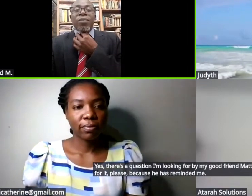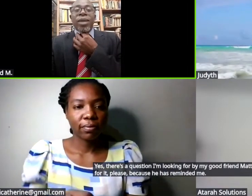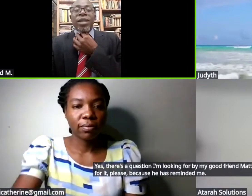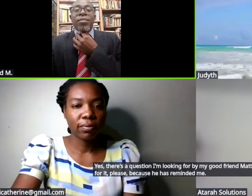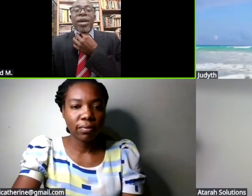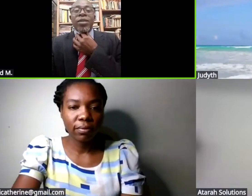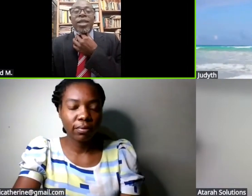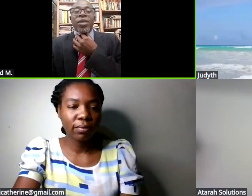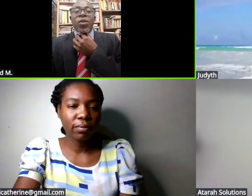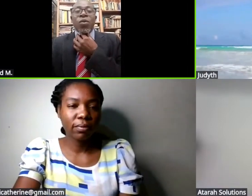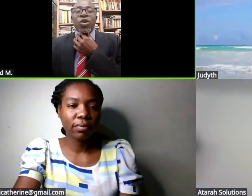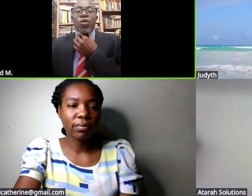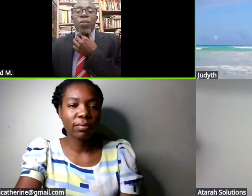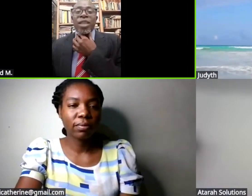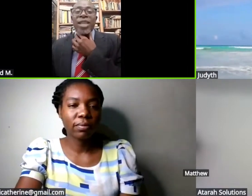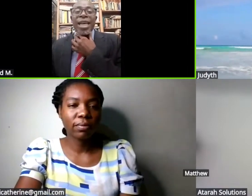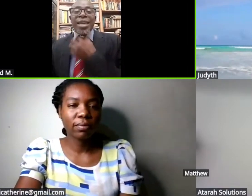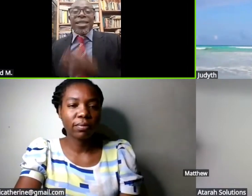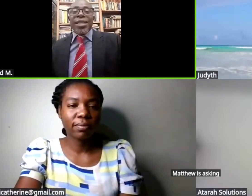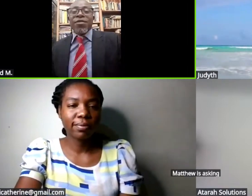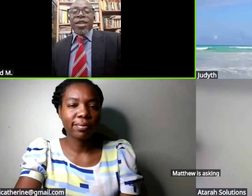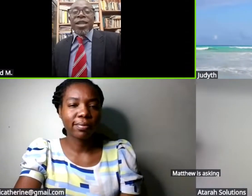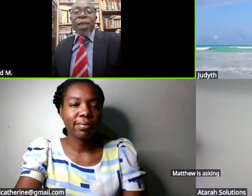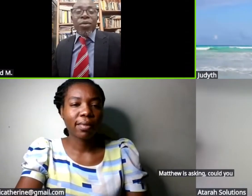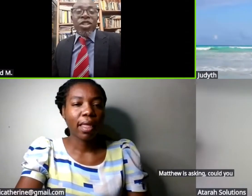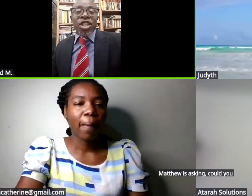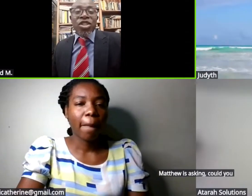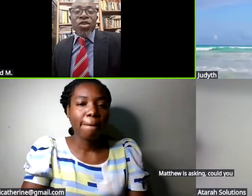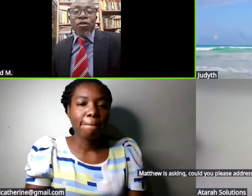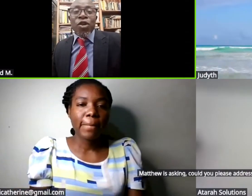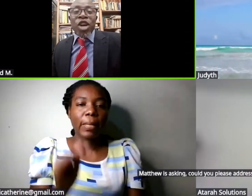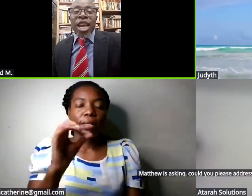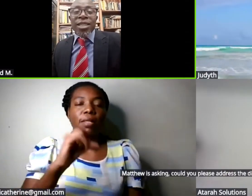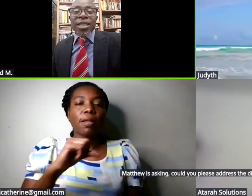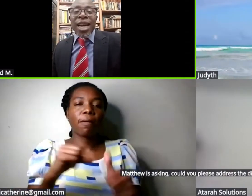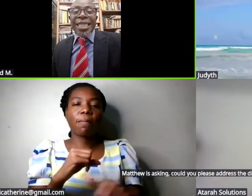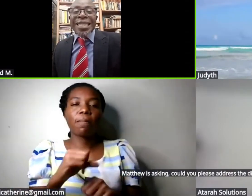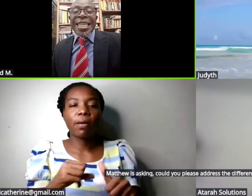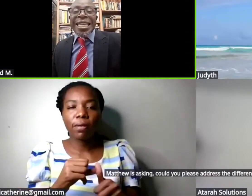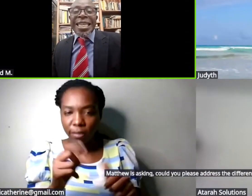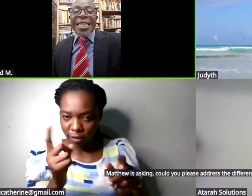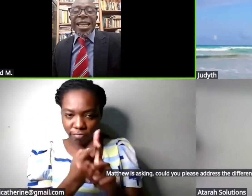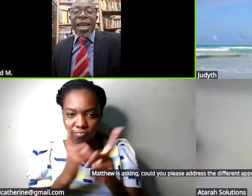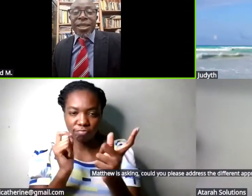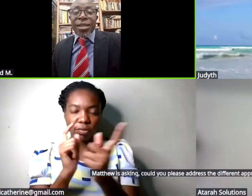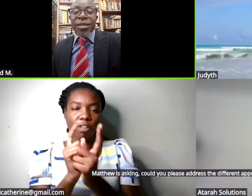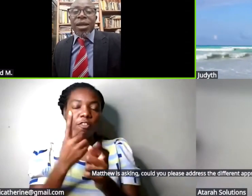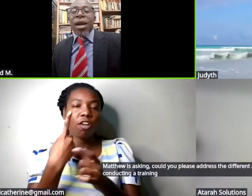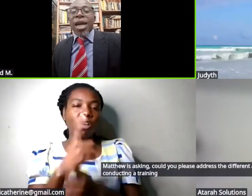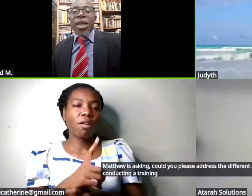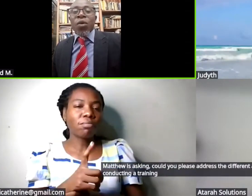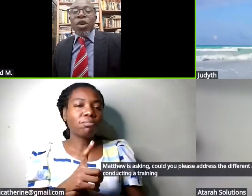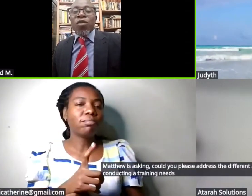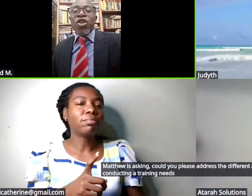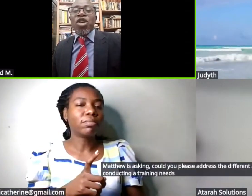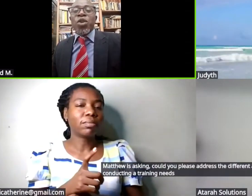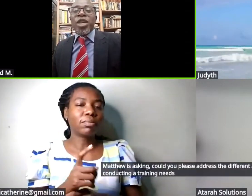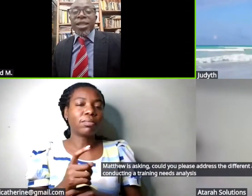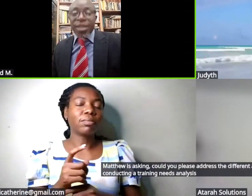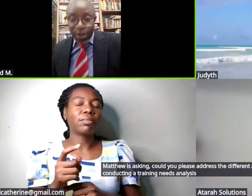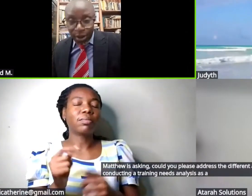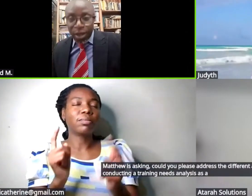Matthew is asking, could you please address the different approaches of conducting a training needs analysis as a way